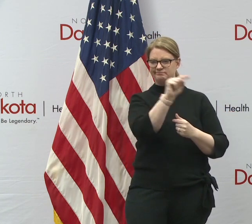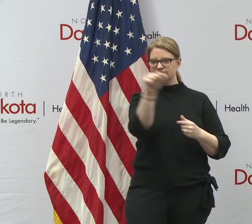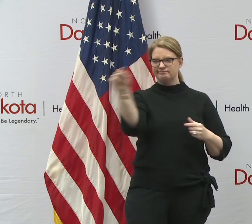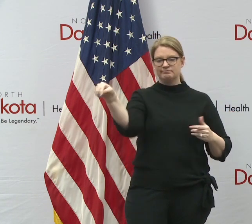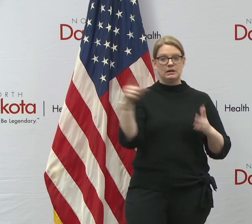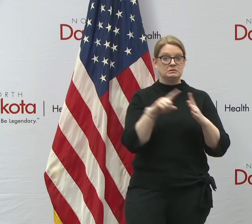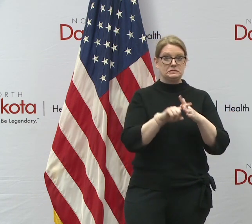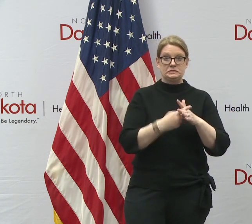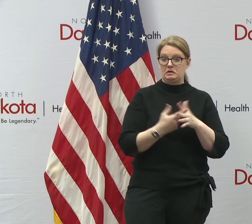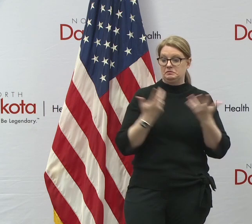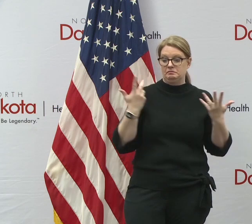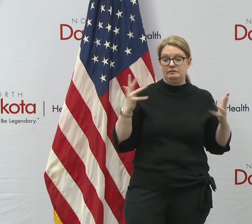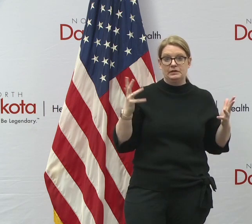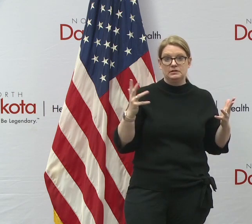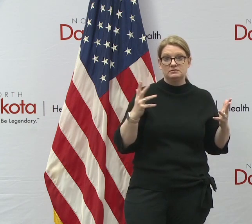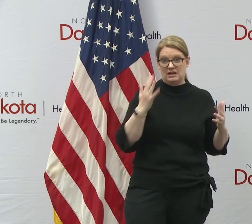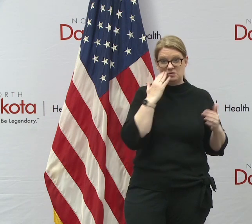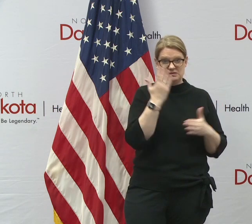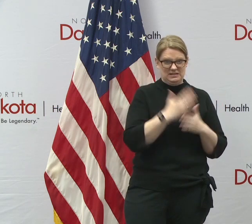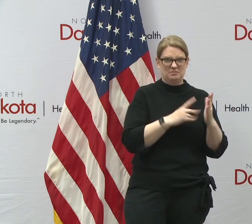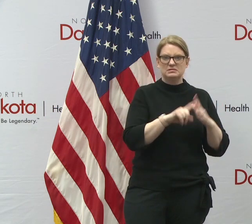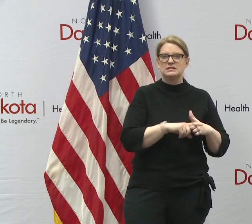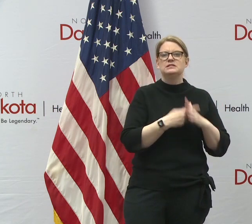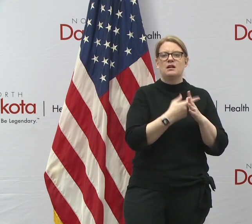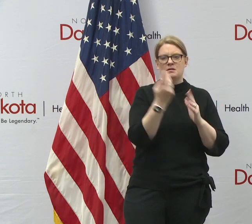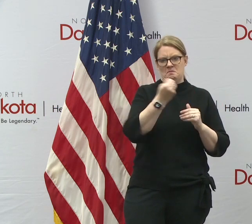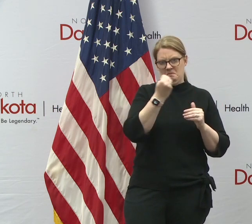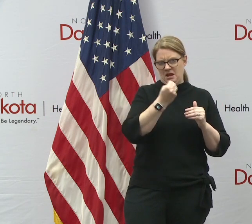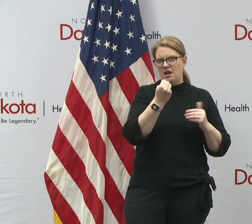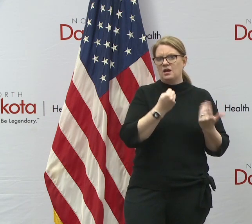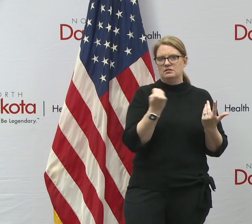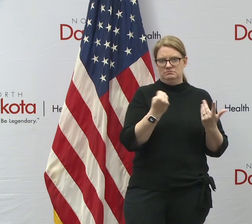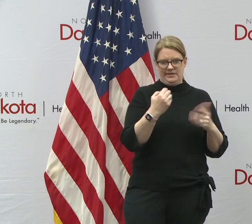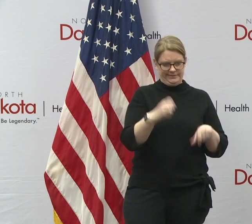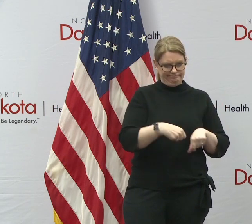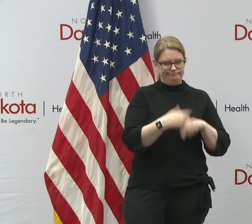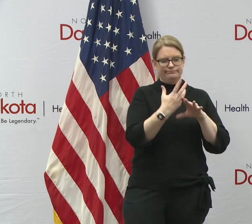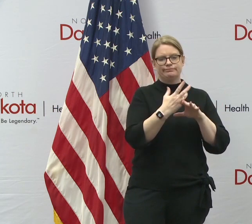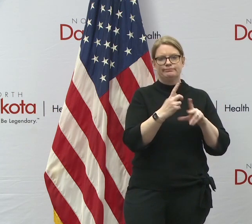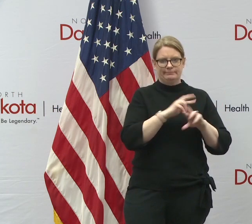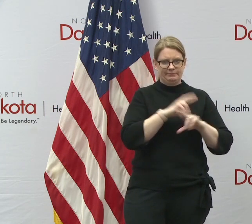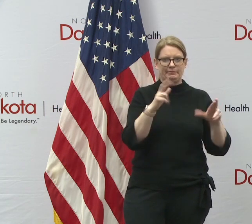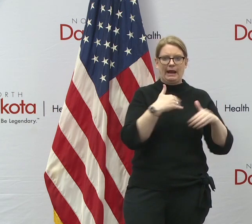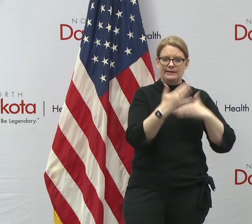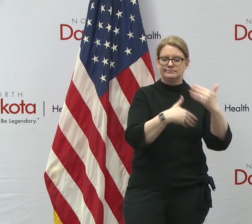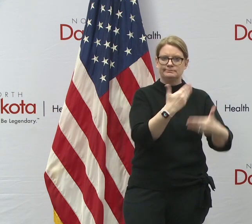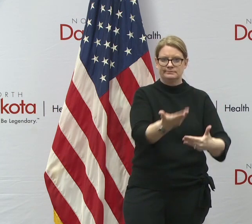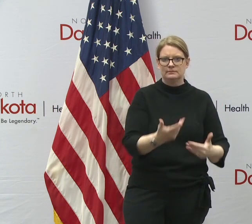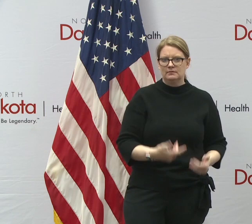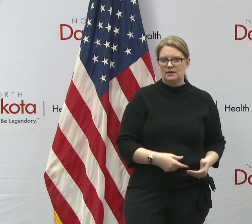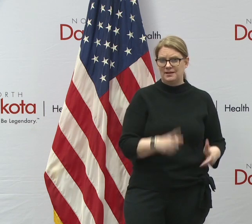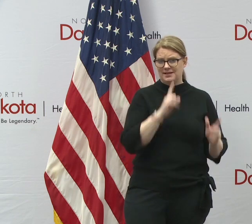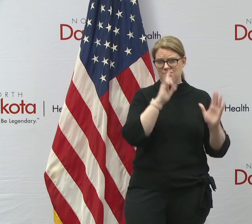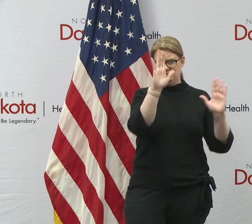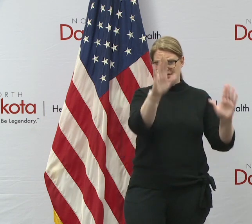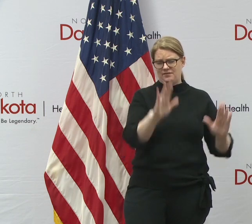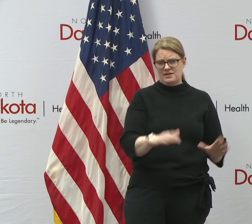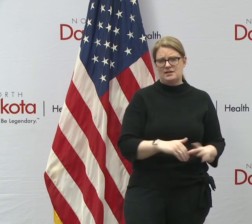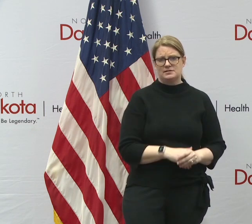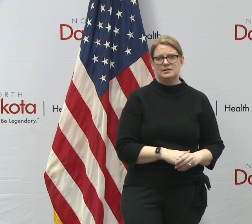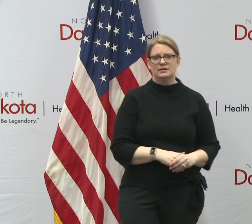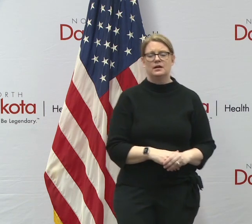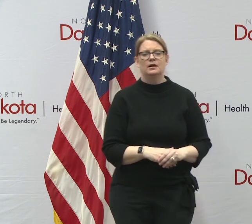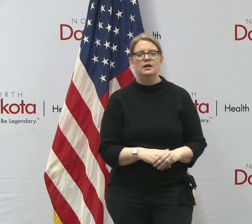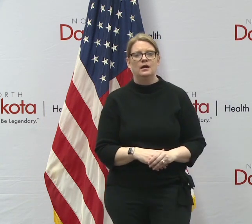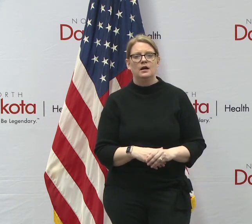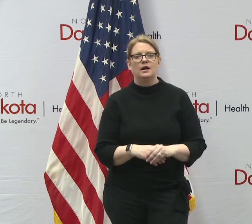started. Some I know started as early as Monday, started doing the distance learning. And so that's fantastic.